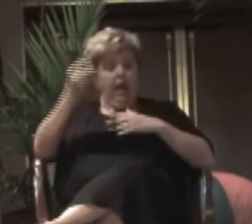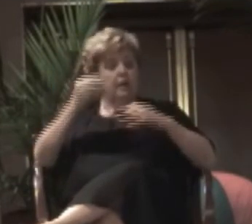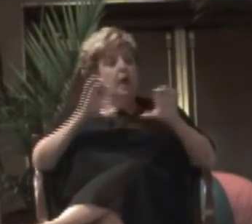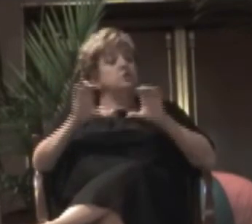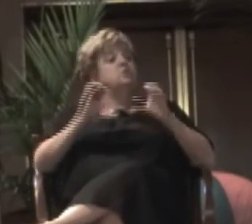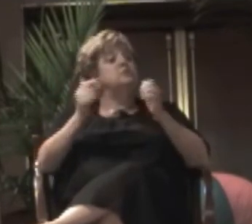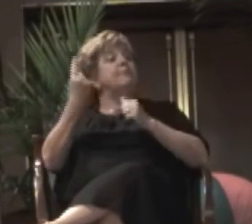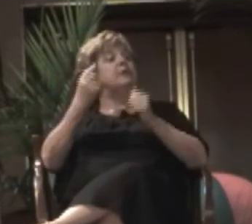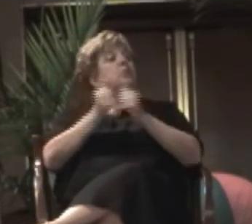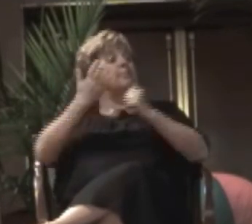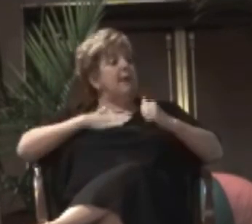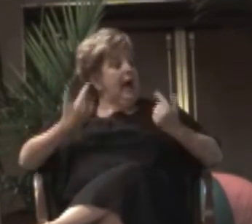Whole bunch.